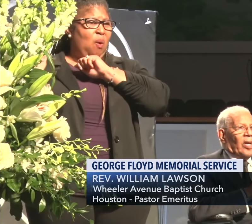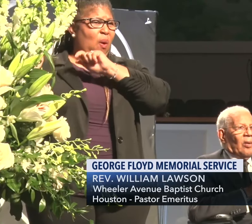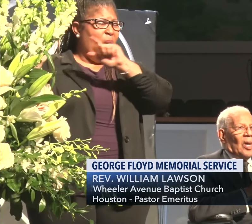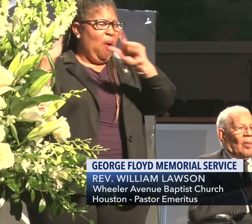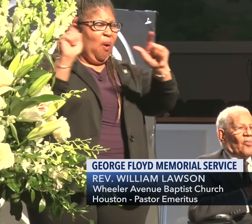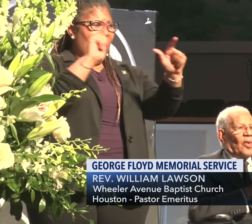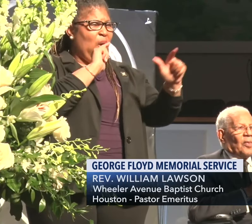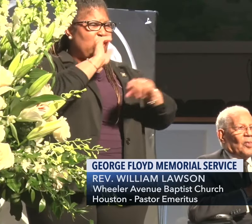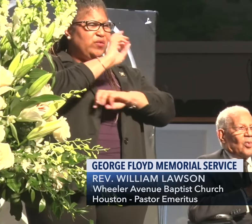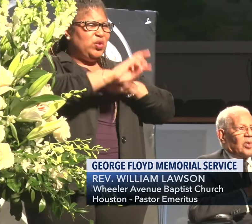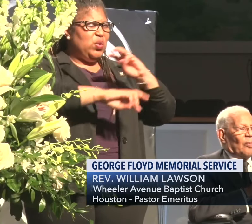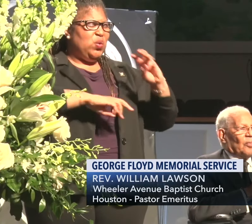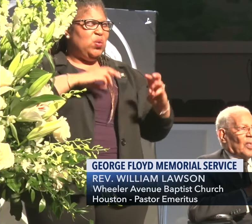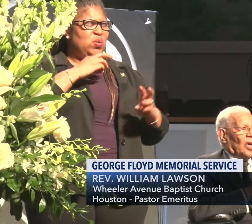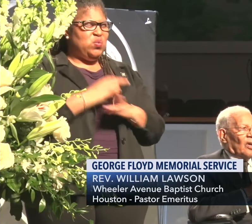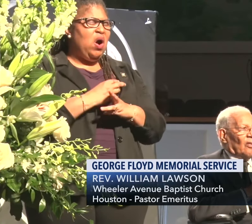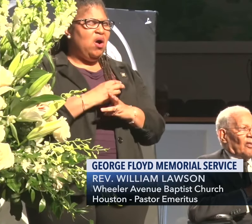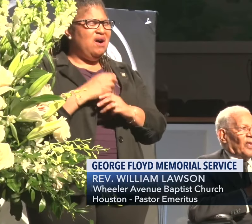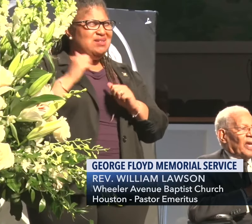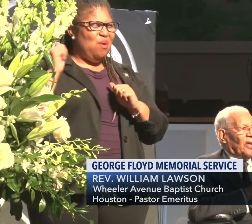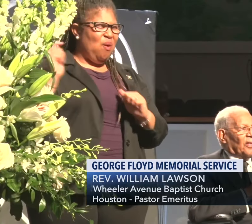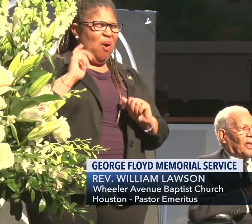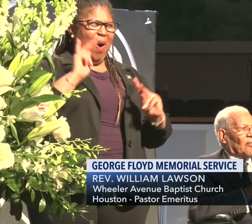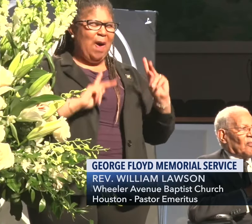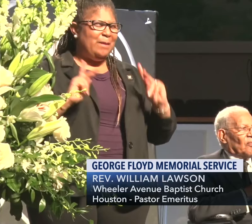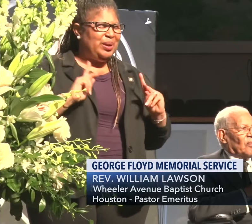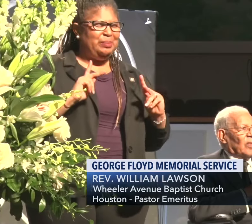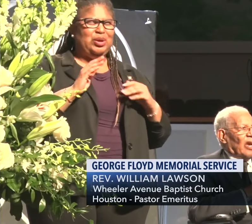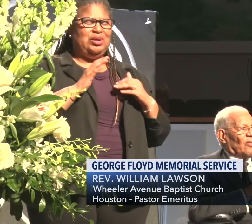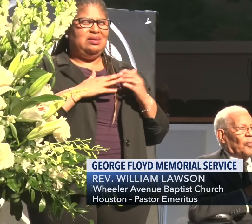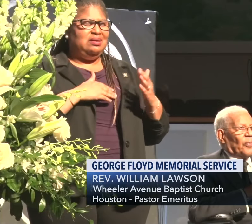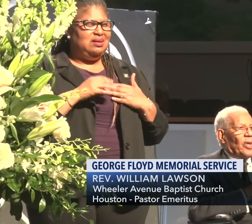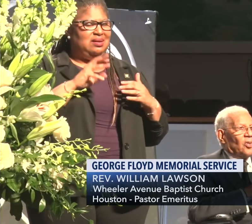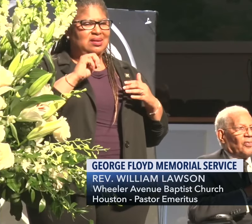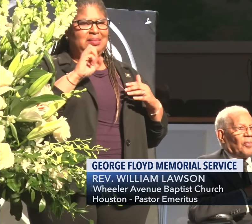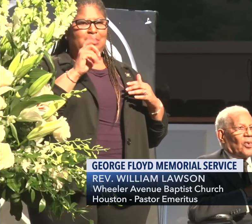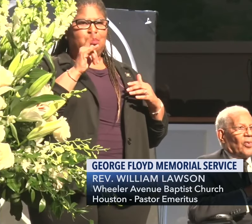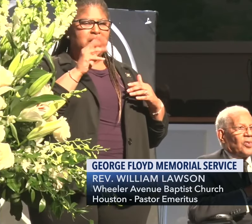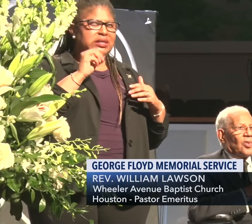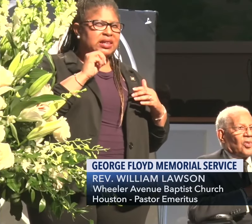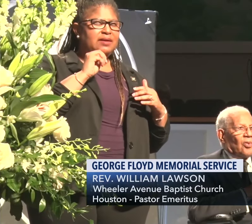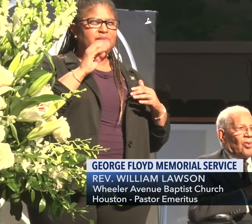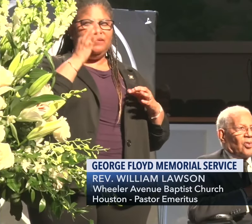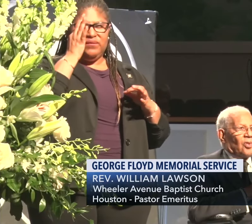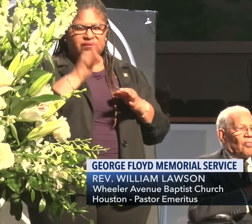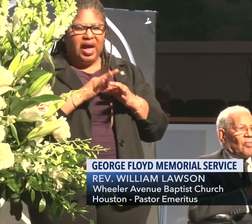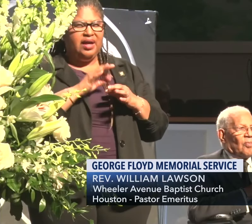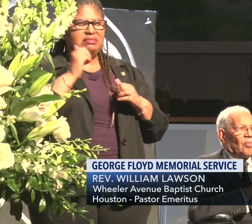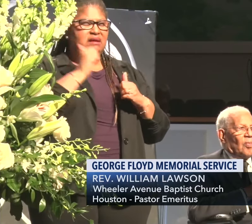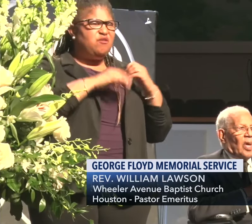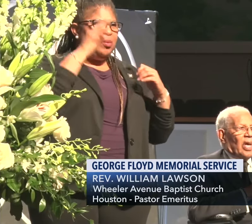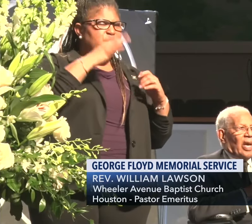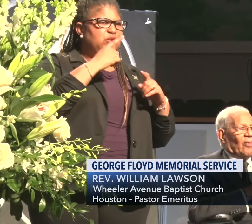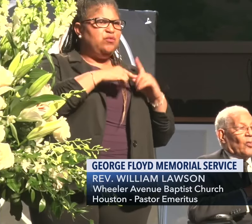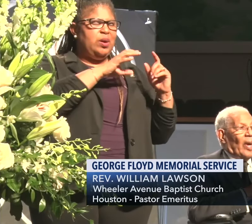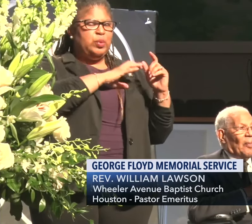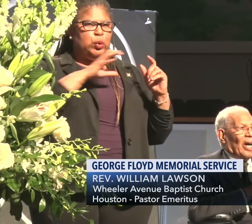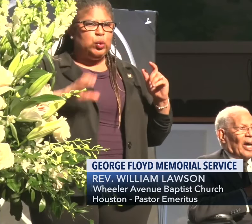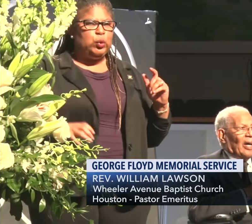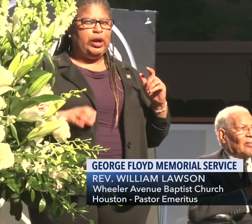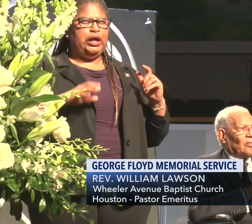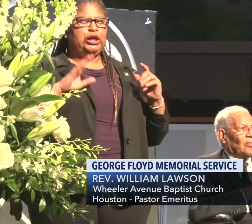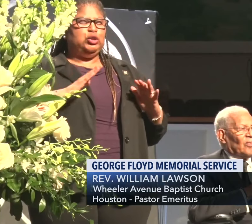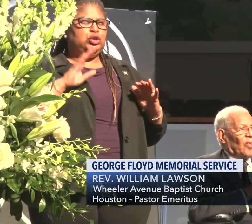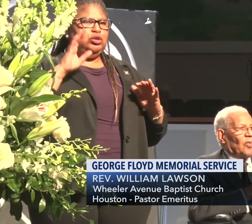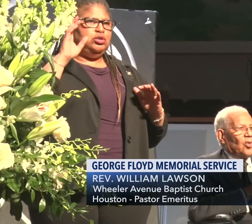and every imam from the Muslim faith, every preacher from the Christian church, every